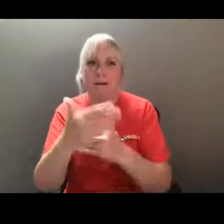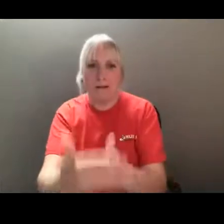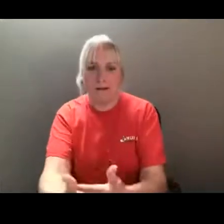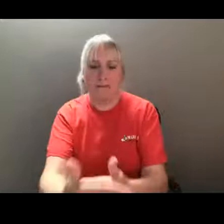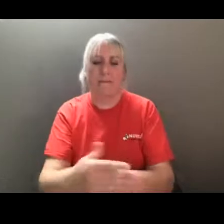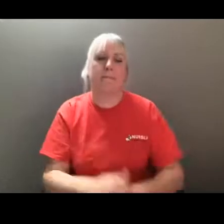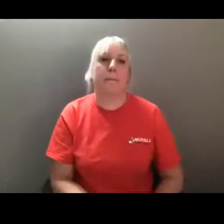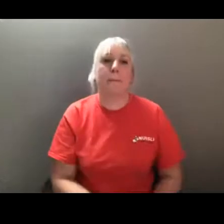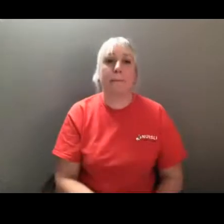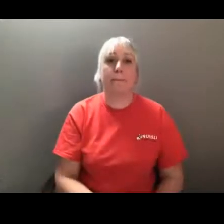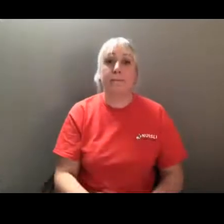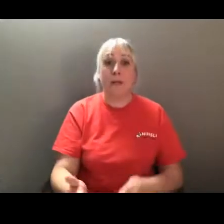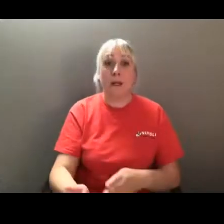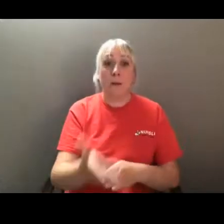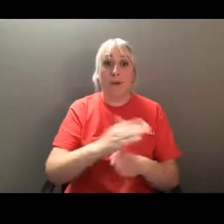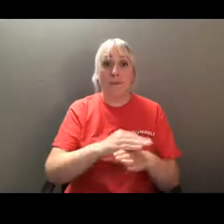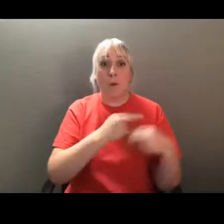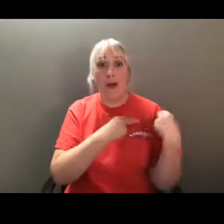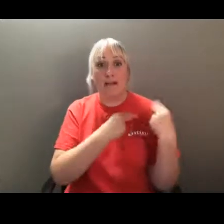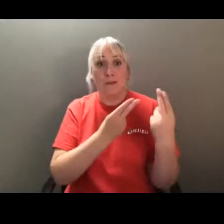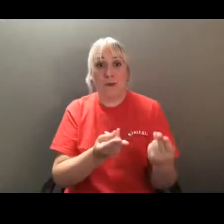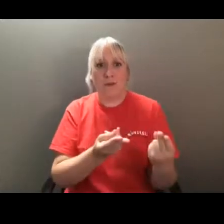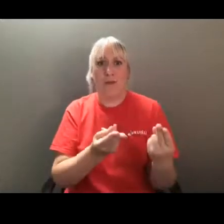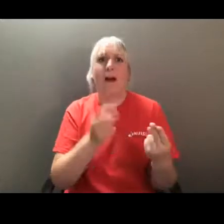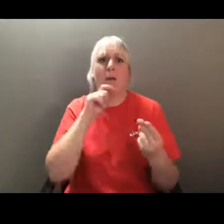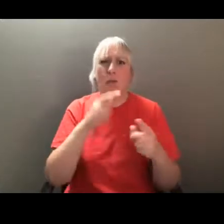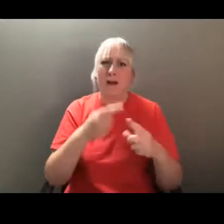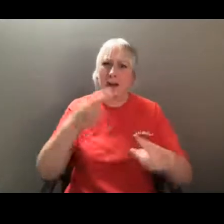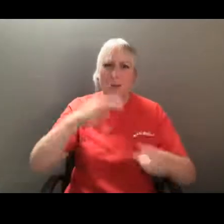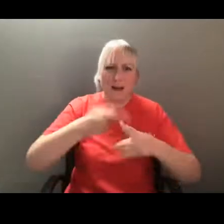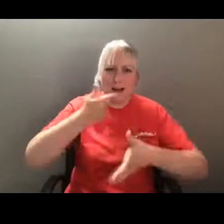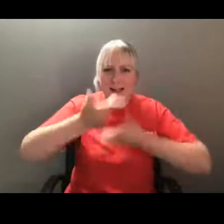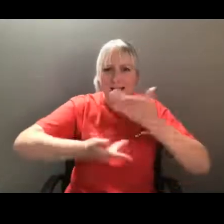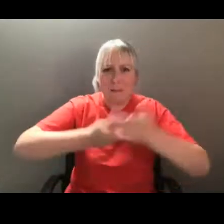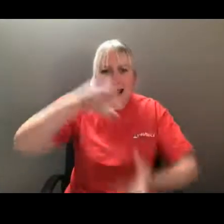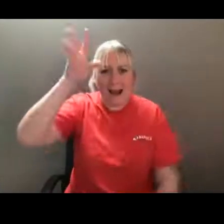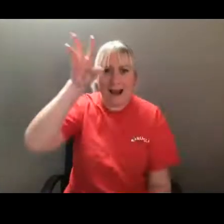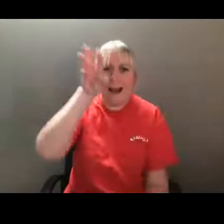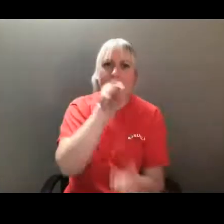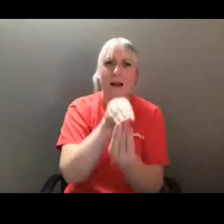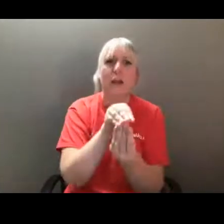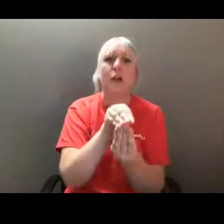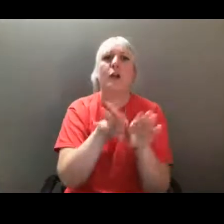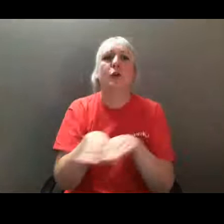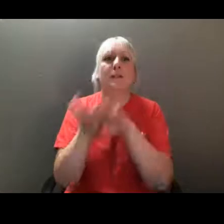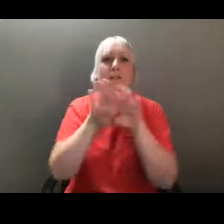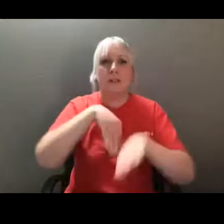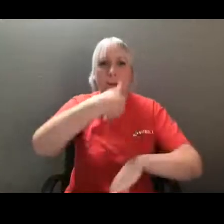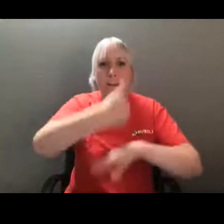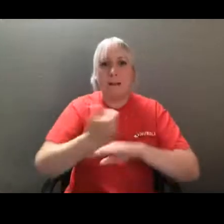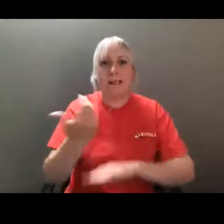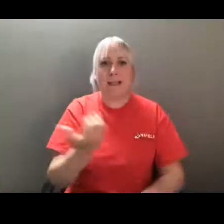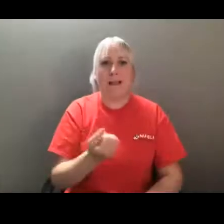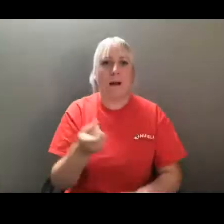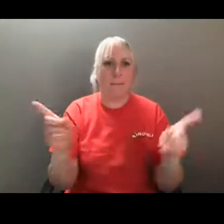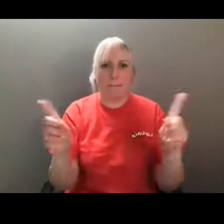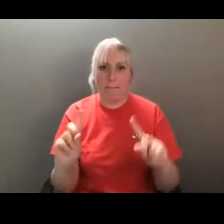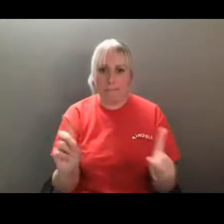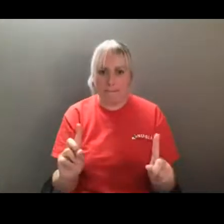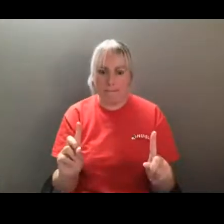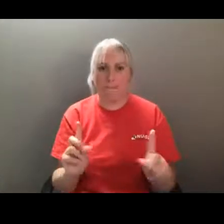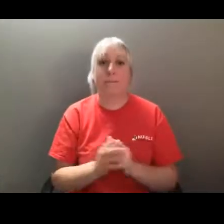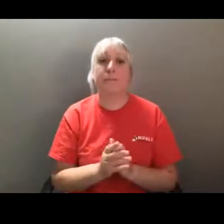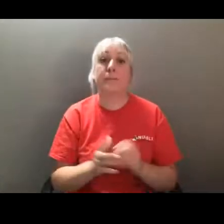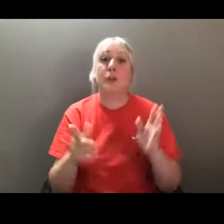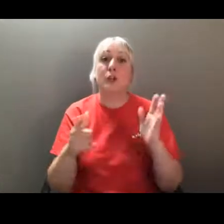Before I hand over to the speakers, I'm just going to give a very brief explanation of what Universal Basic Income, UBI, is.